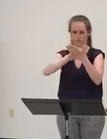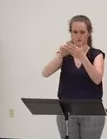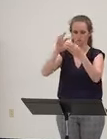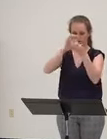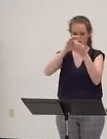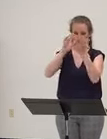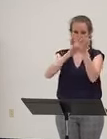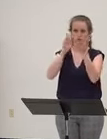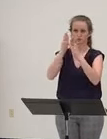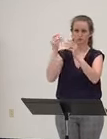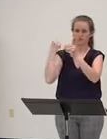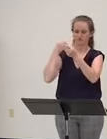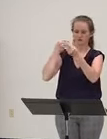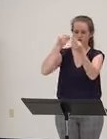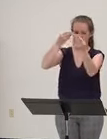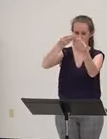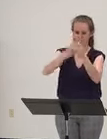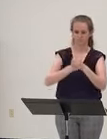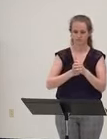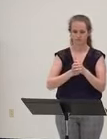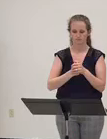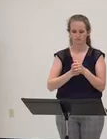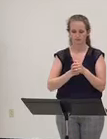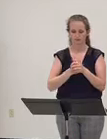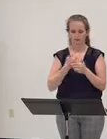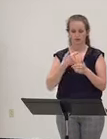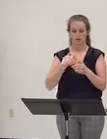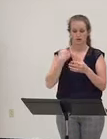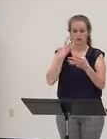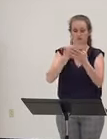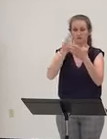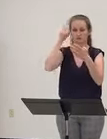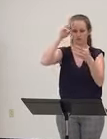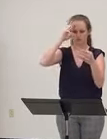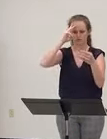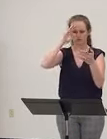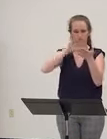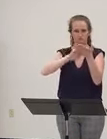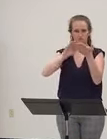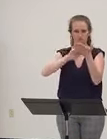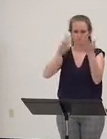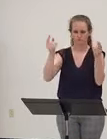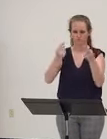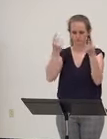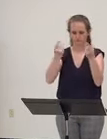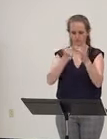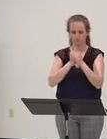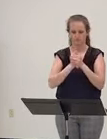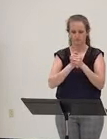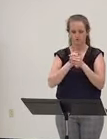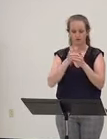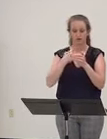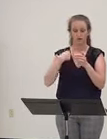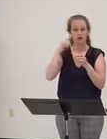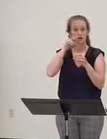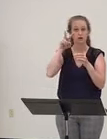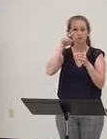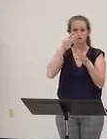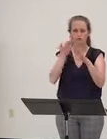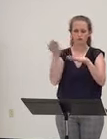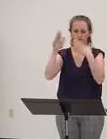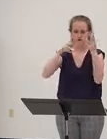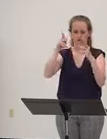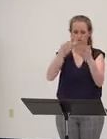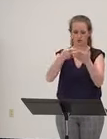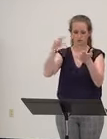in one holy, Catholic, and apostolic church. I confess one baptism for the forgiveness of sins, and